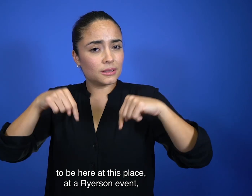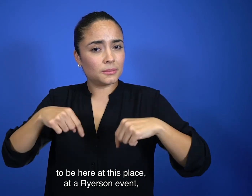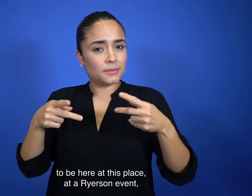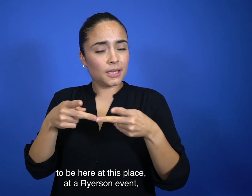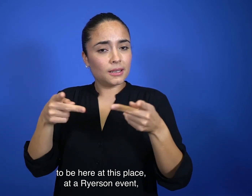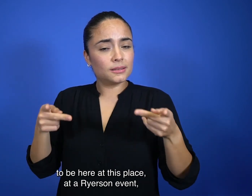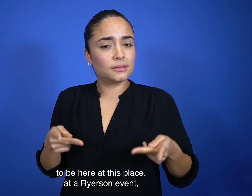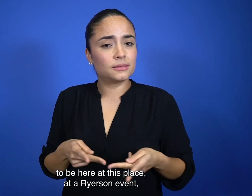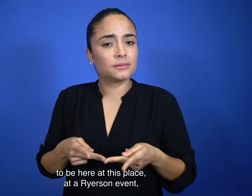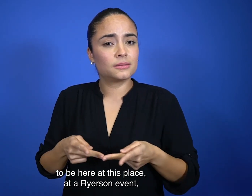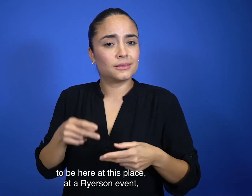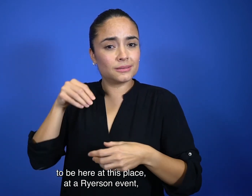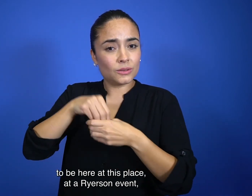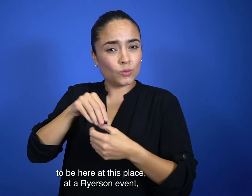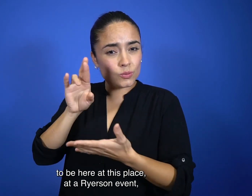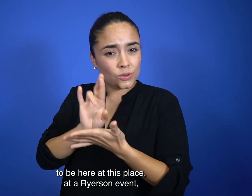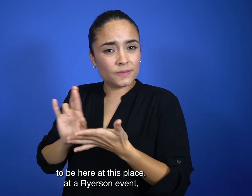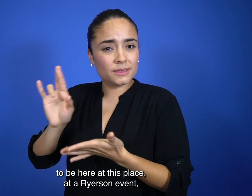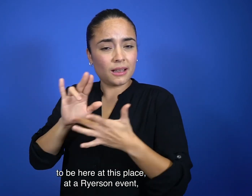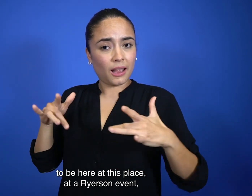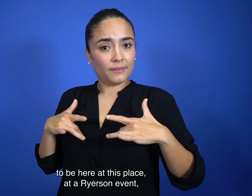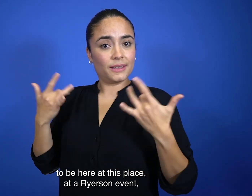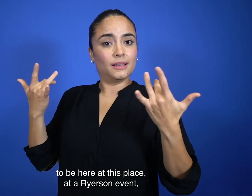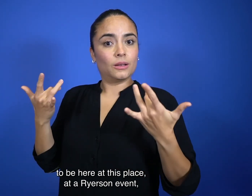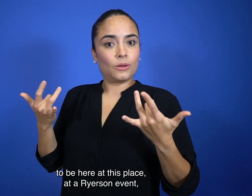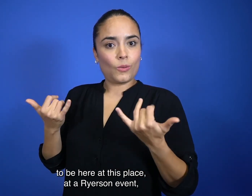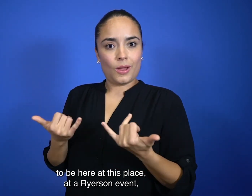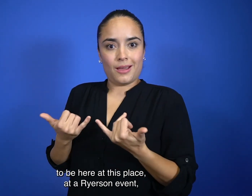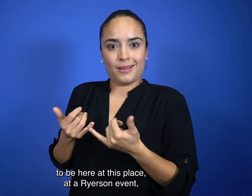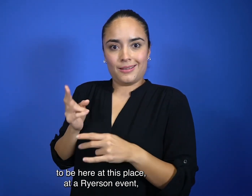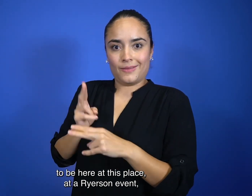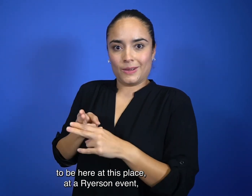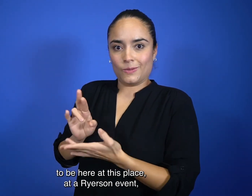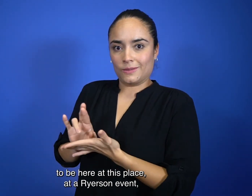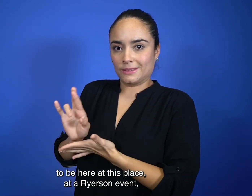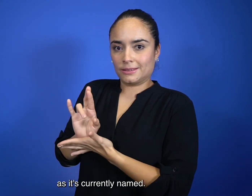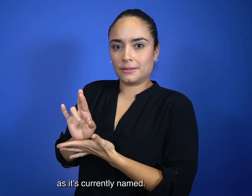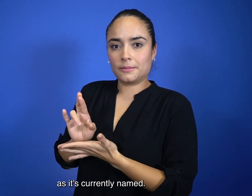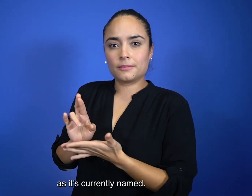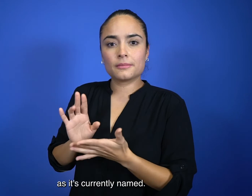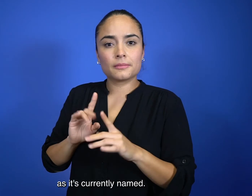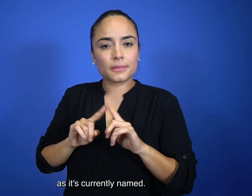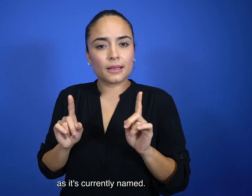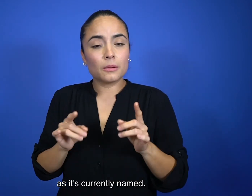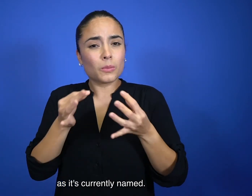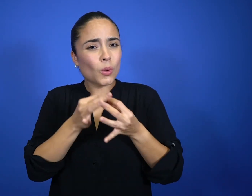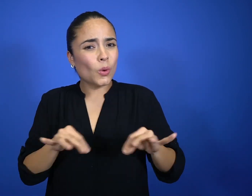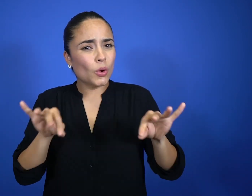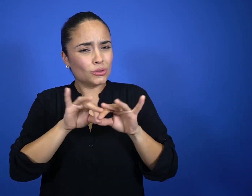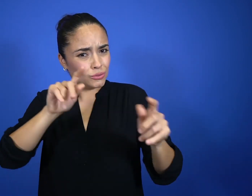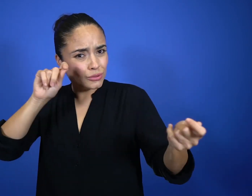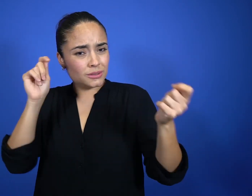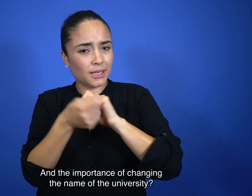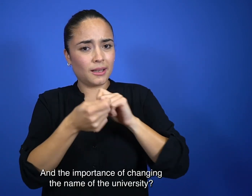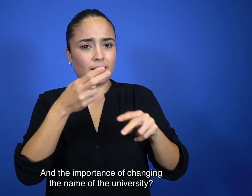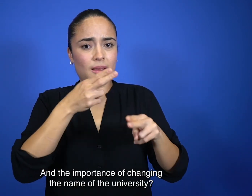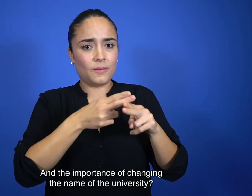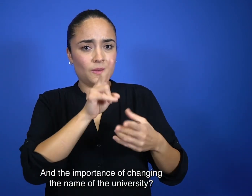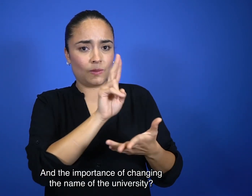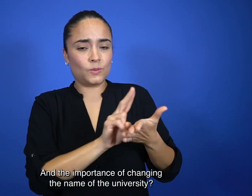be here at this place at a Ryerson event, as it's currently named, and the importance of